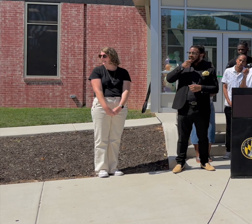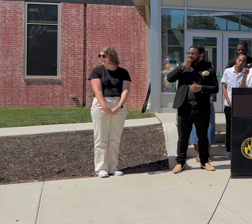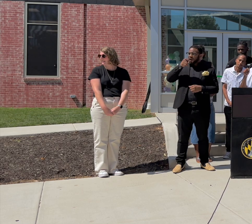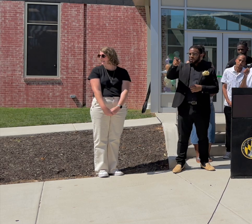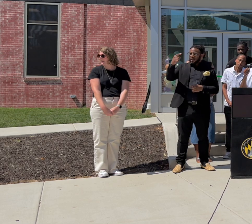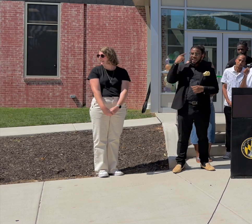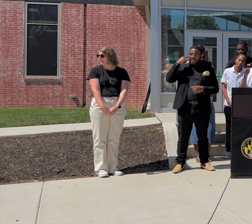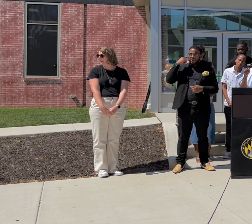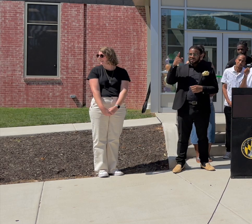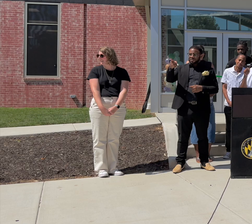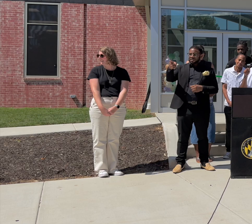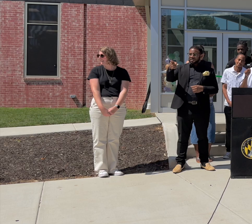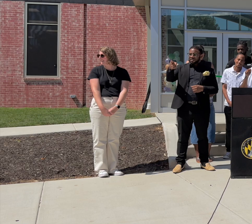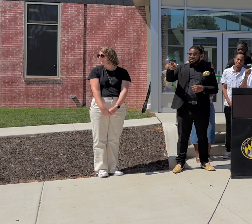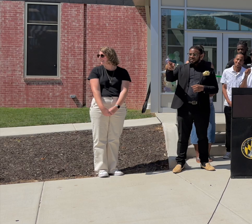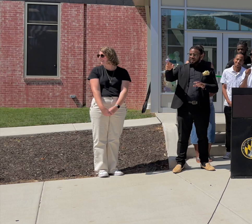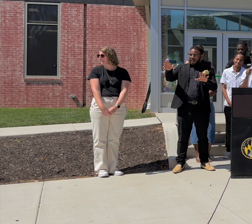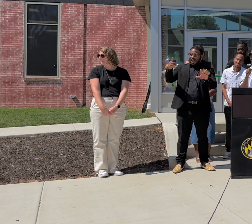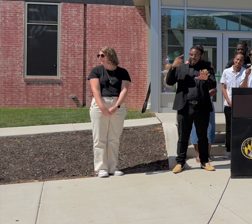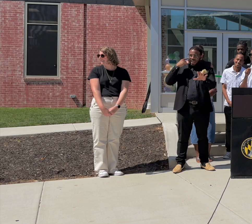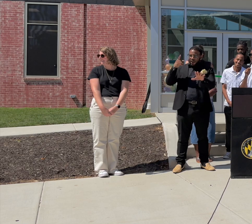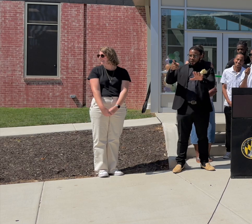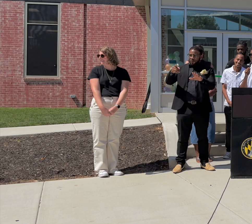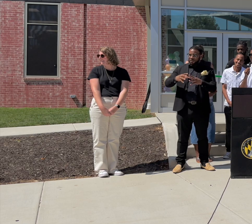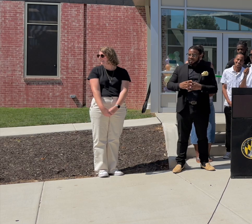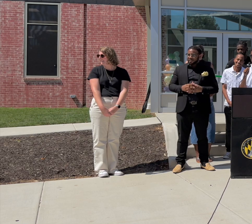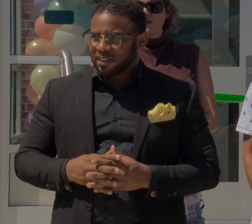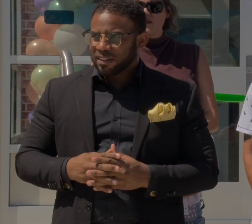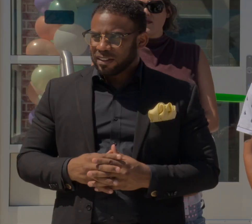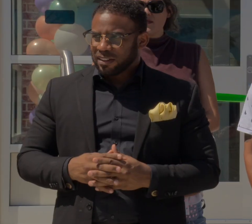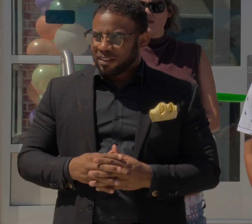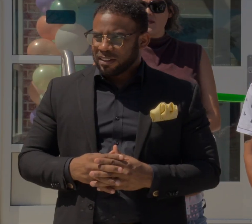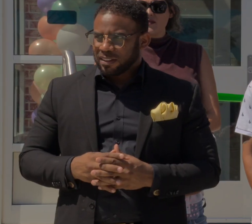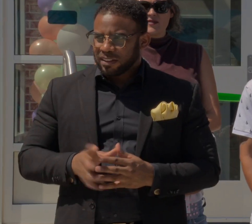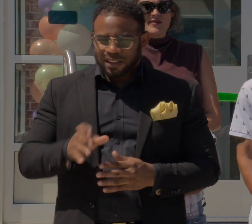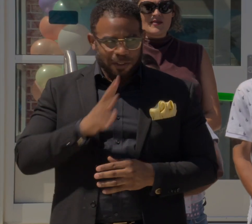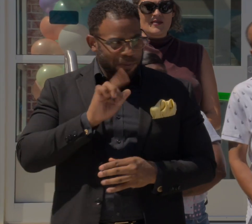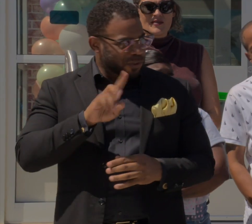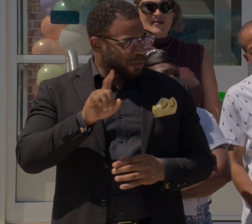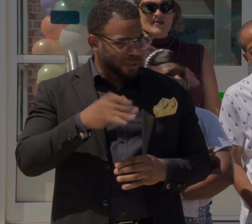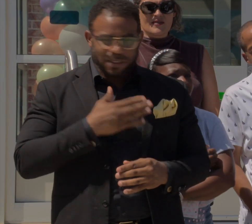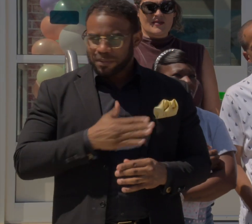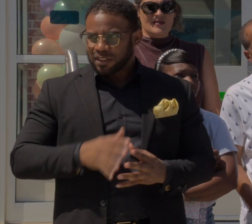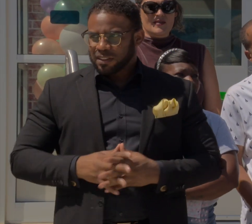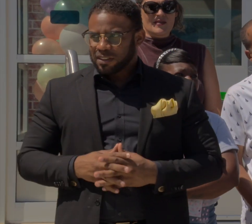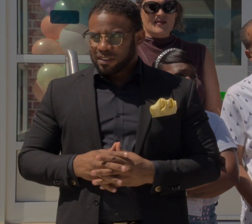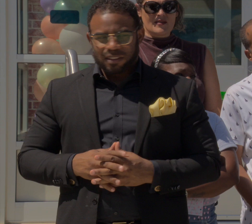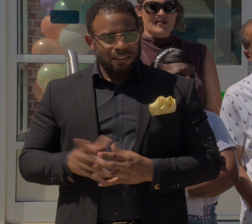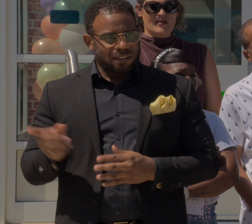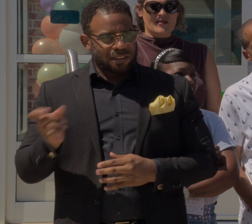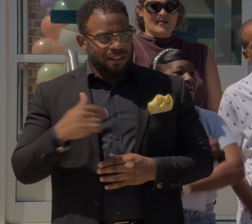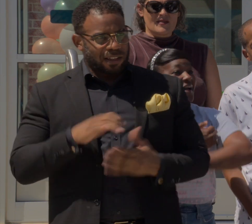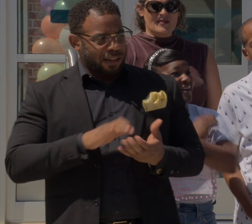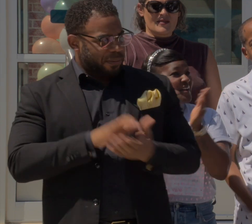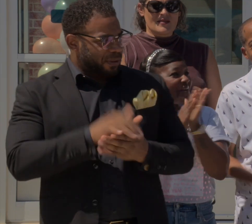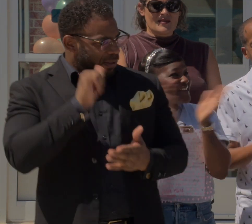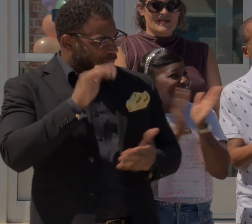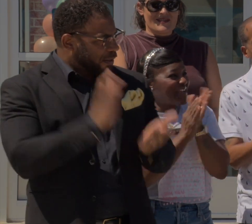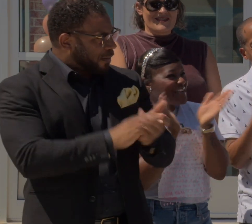order and you tied the knot over the weekend with your fiance. Can you speak to that? Well, if you didn't know, I got married